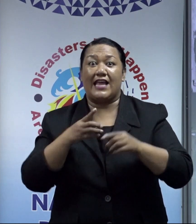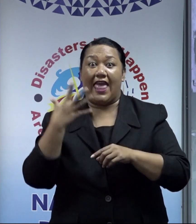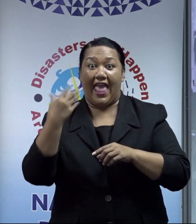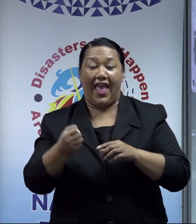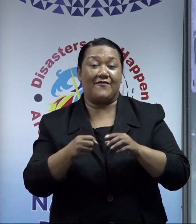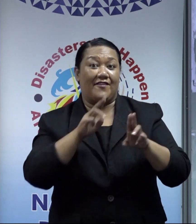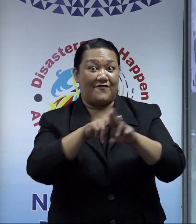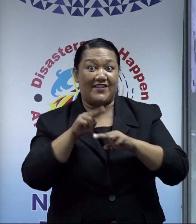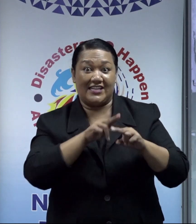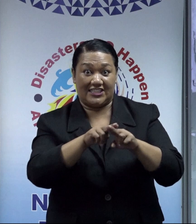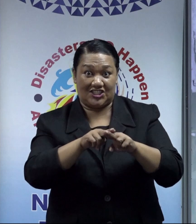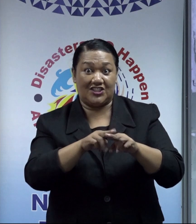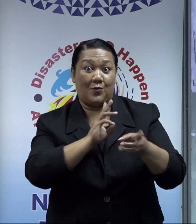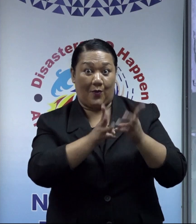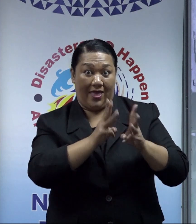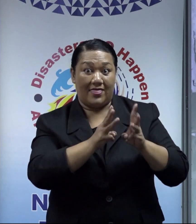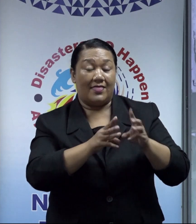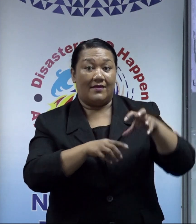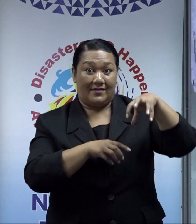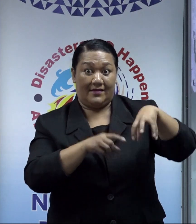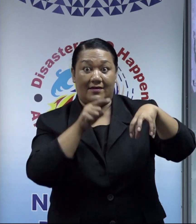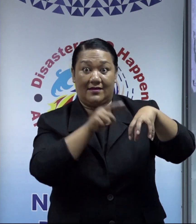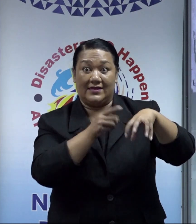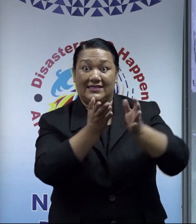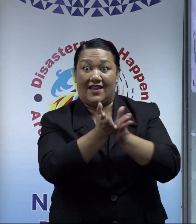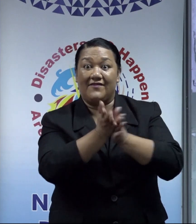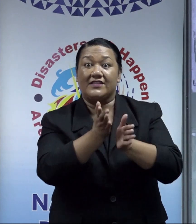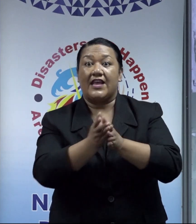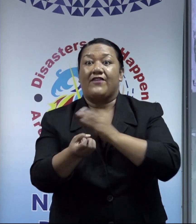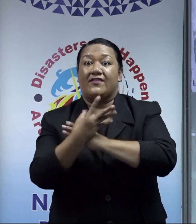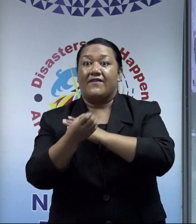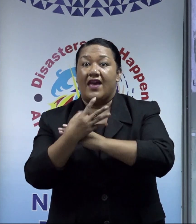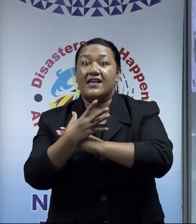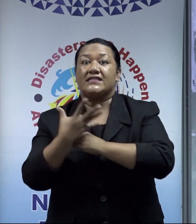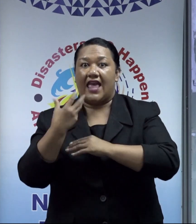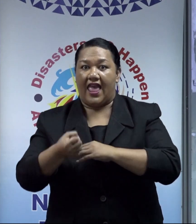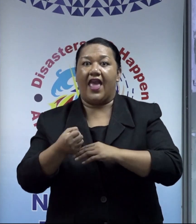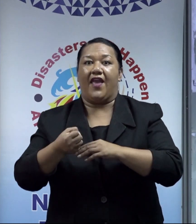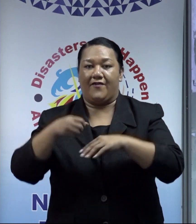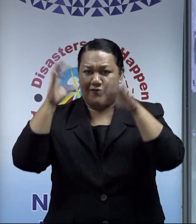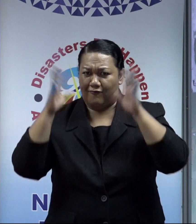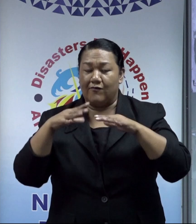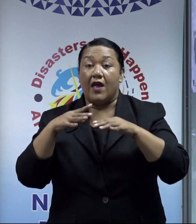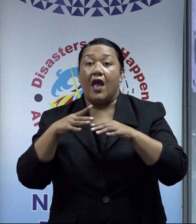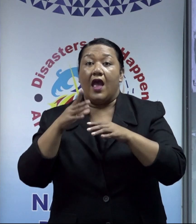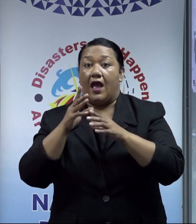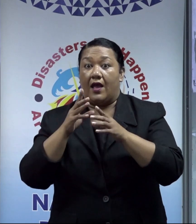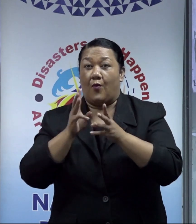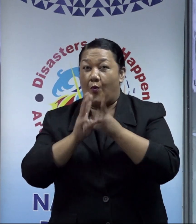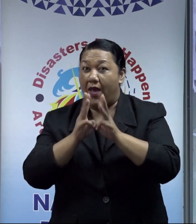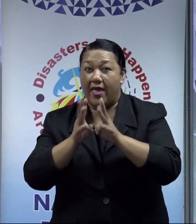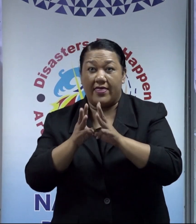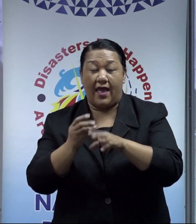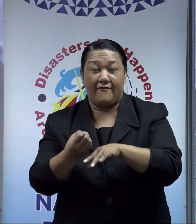Meteorological Services has advised that the current weather adverse condition affecting the country is expected to persist over the Fiji